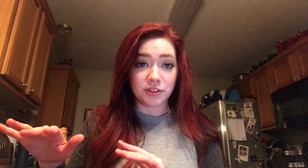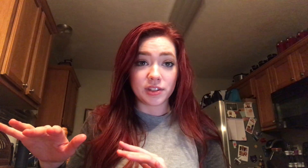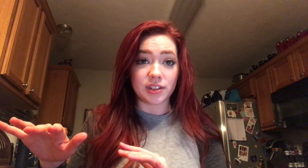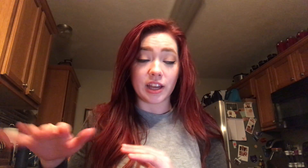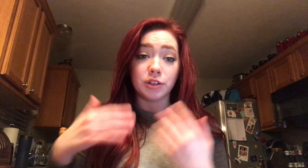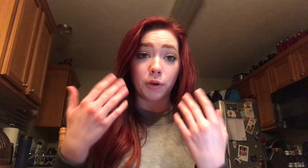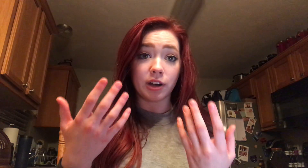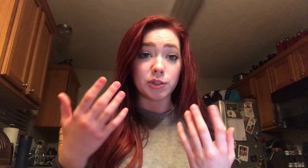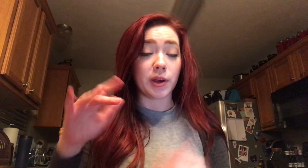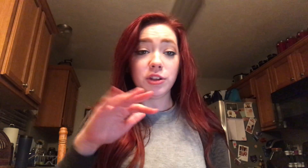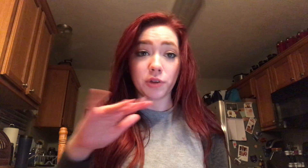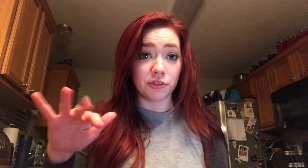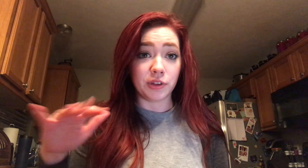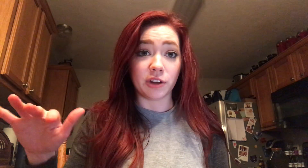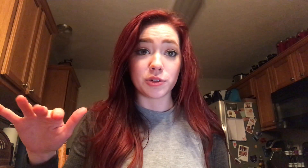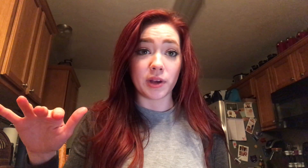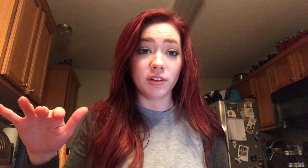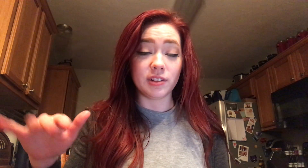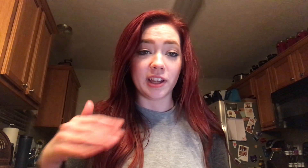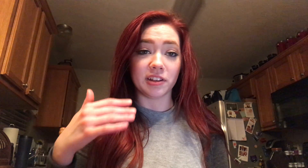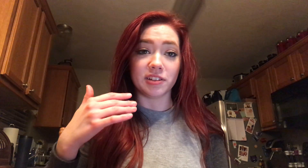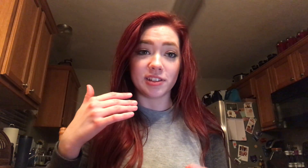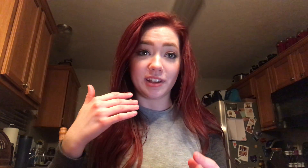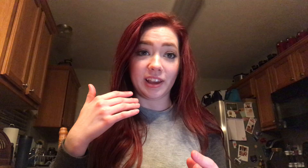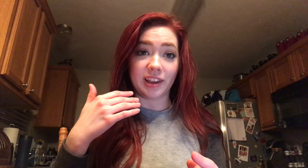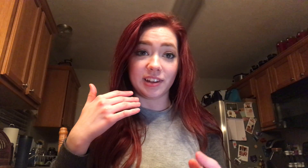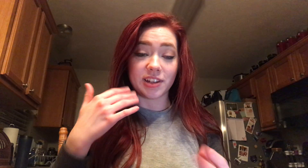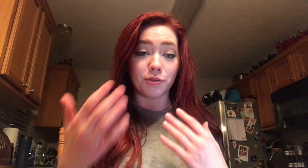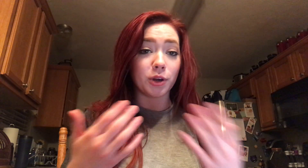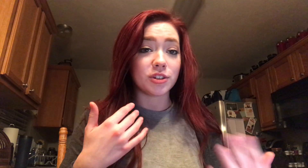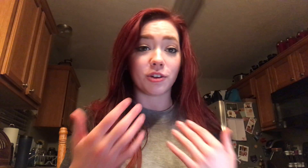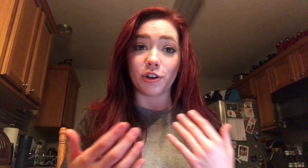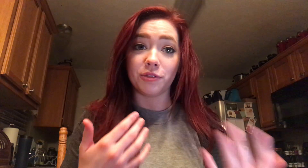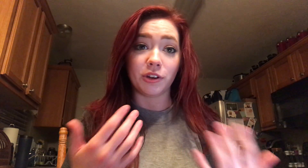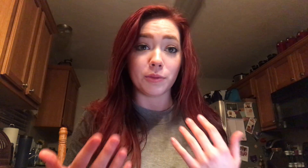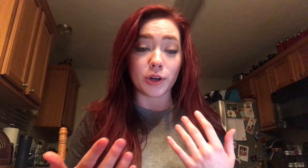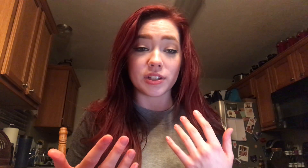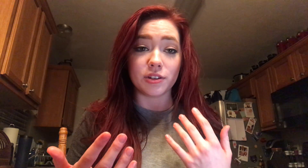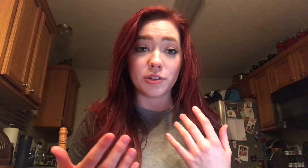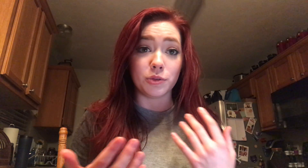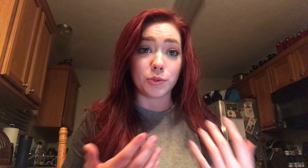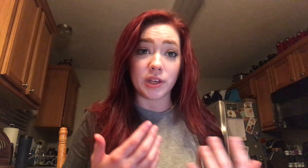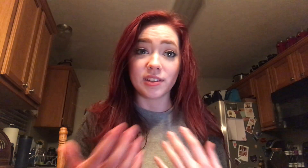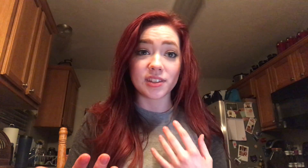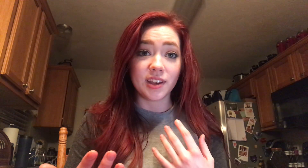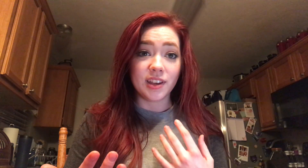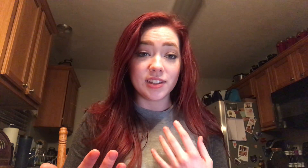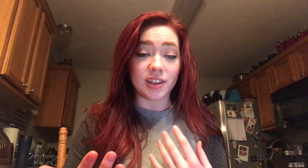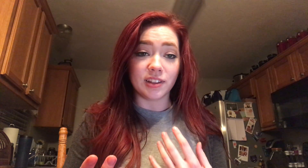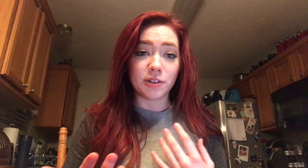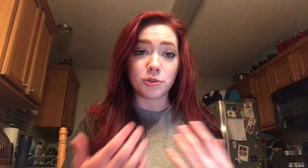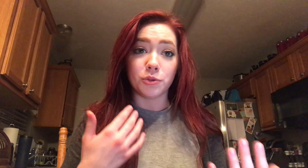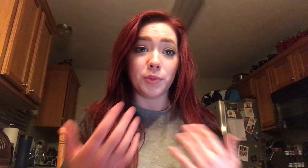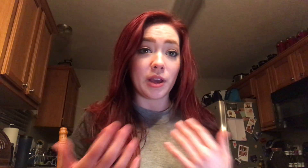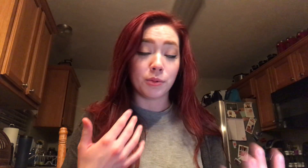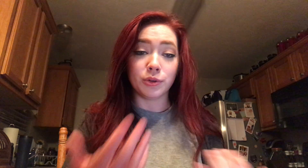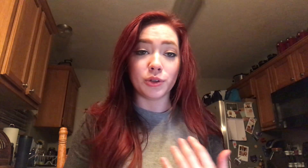else that you know how to spell, you can finger spell, and a deaf person or hard of hearing person who speaks sign language will be able